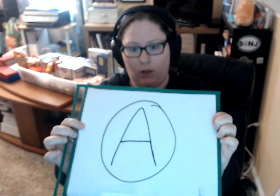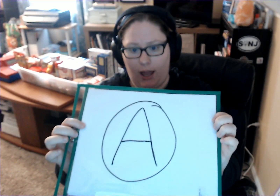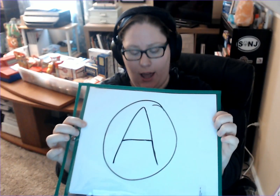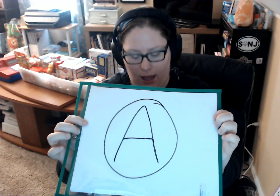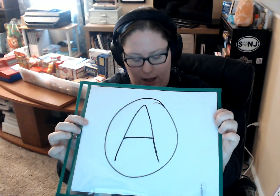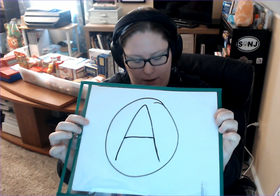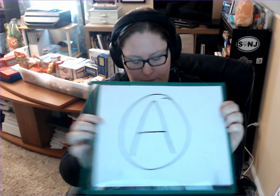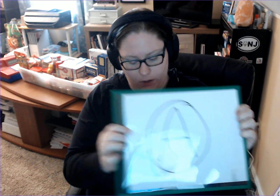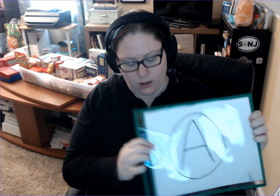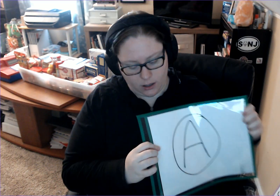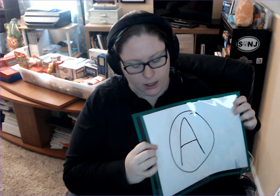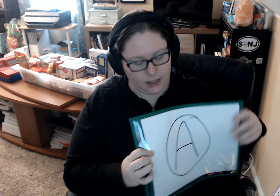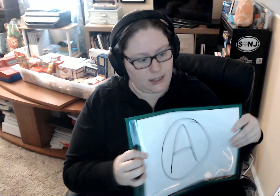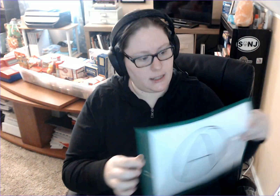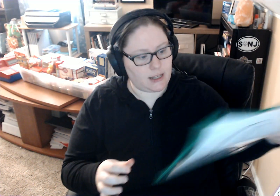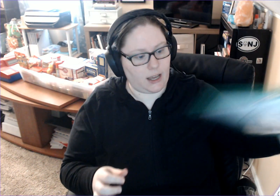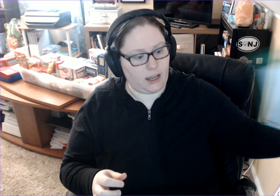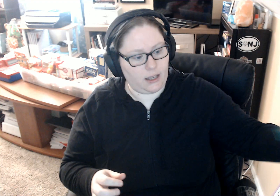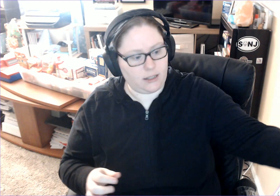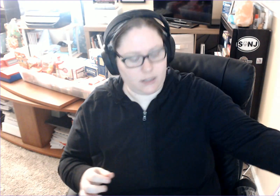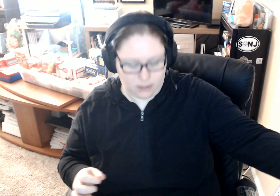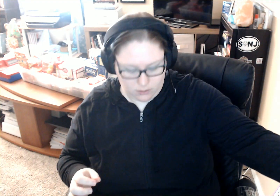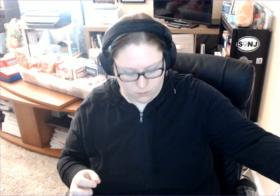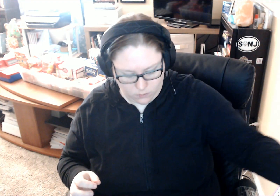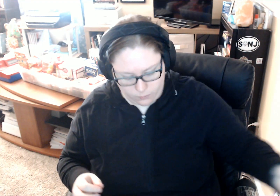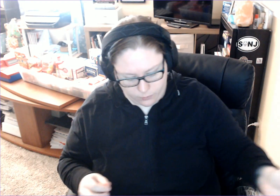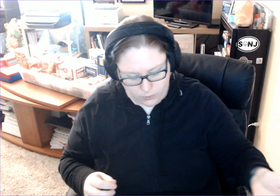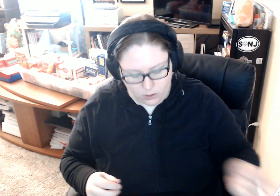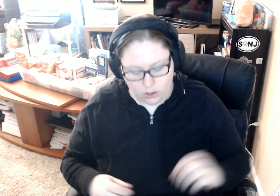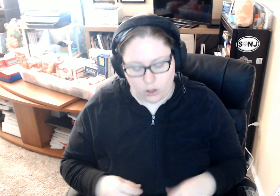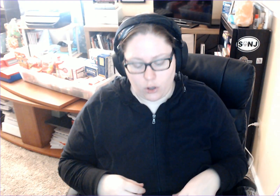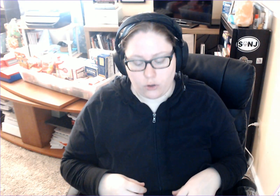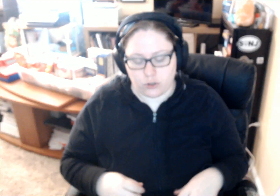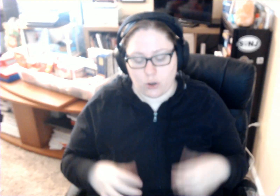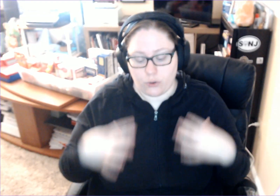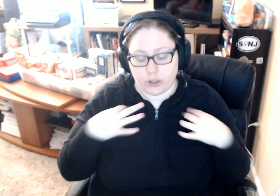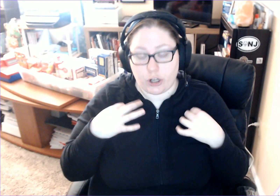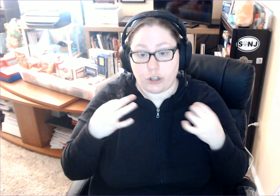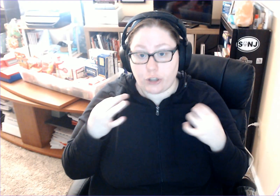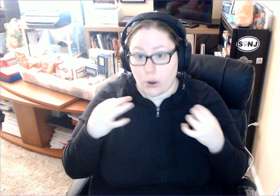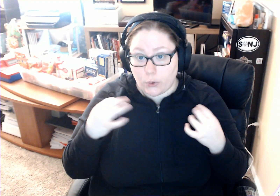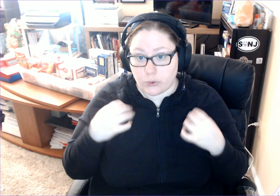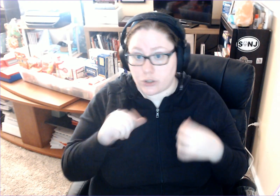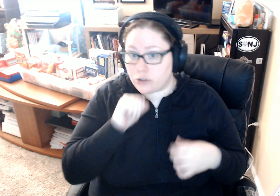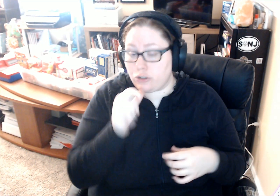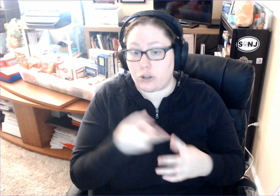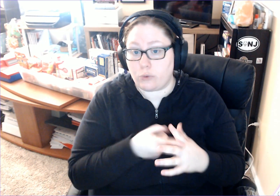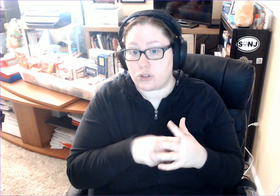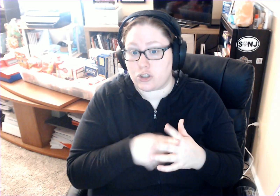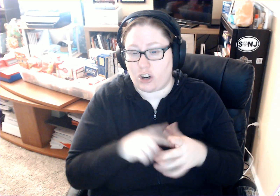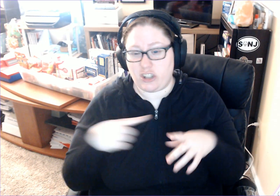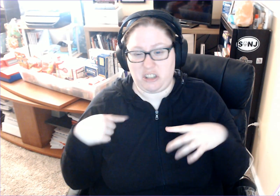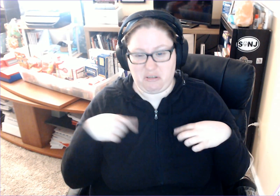A. It says so the clothes don't start to